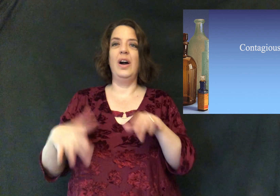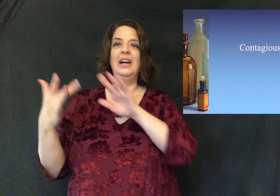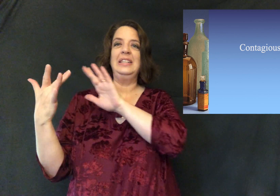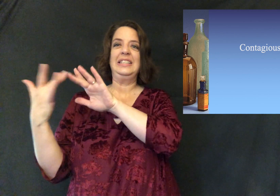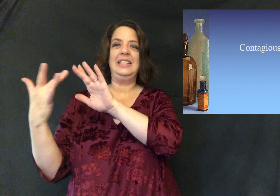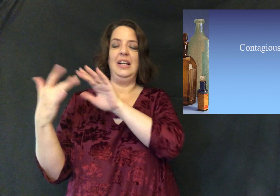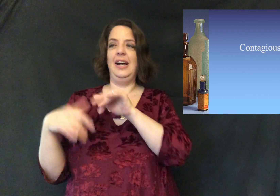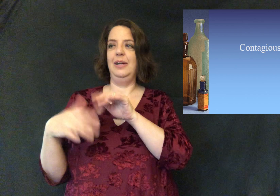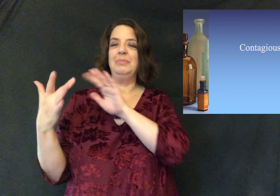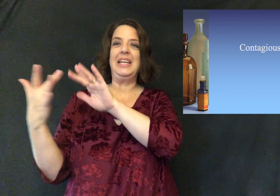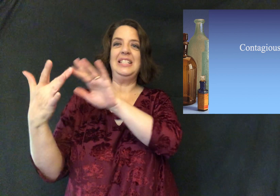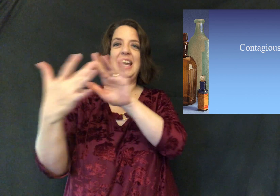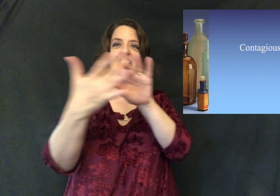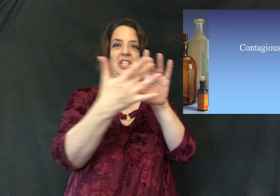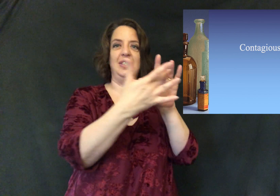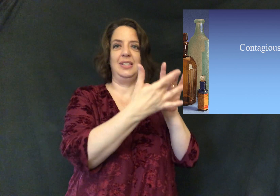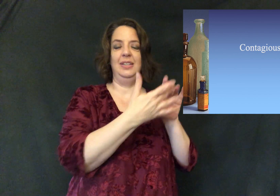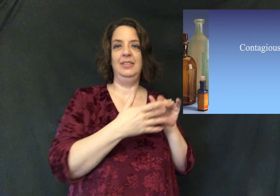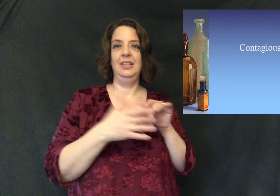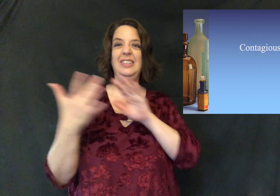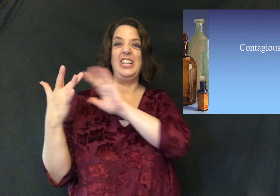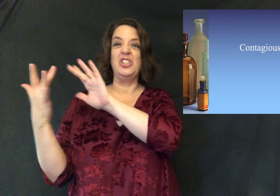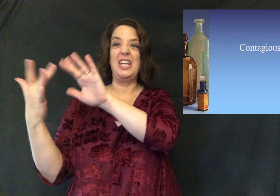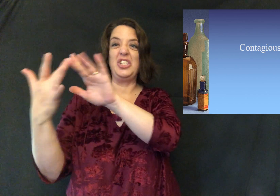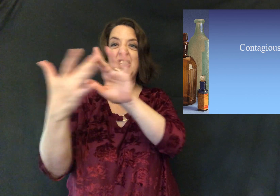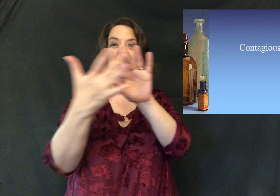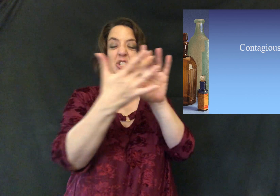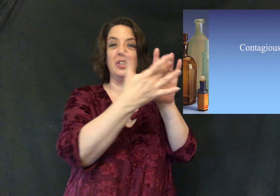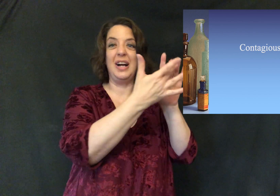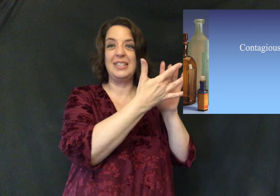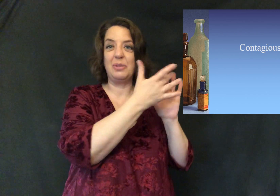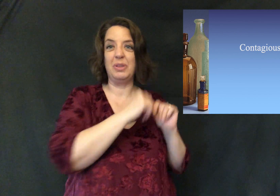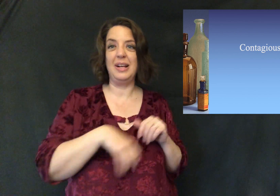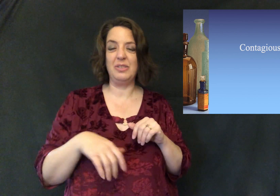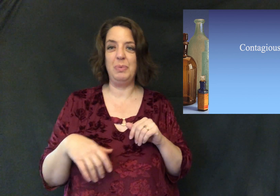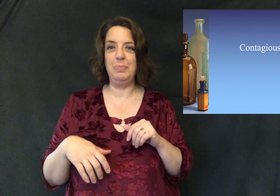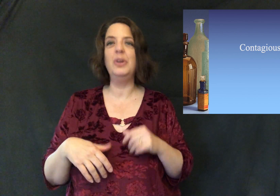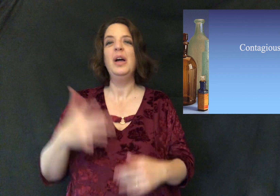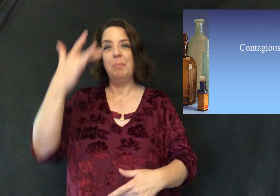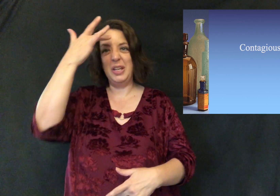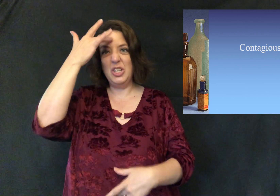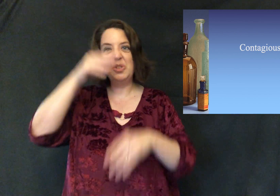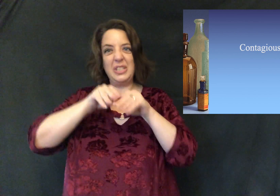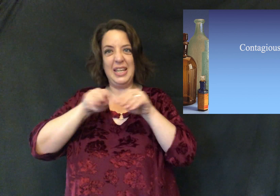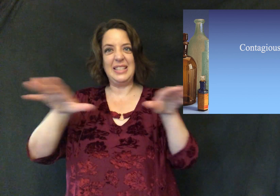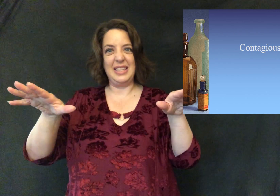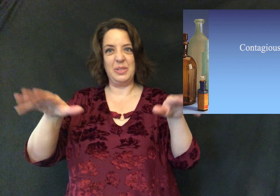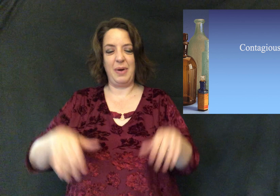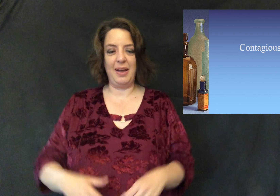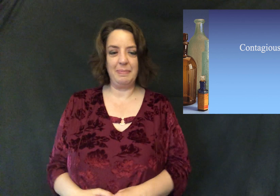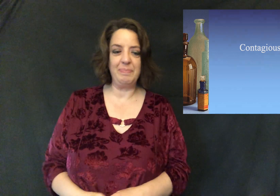or contagious. Like you're touching lots, you're in contact with lots of people, but usually it's this way.